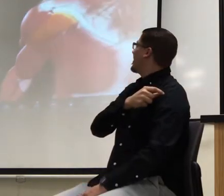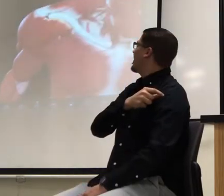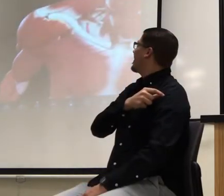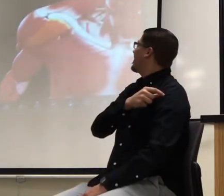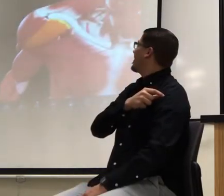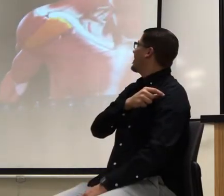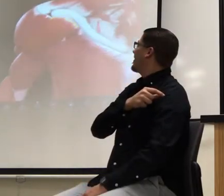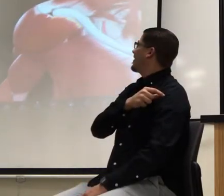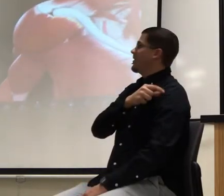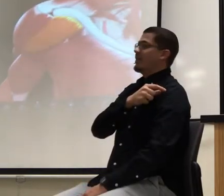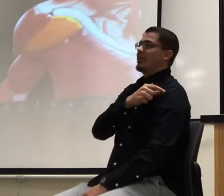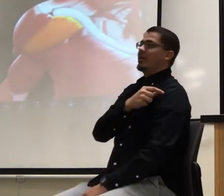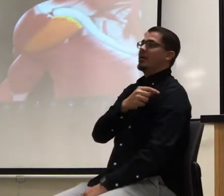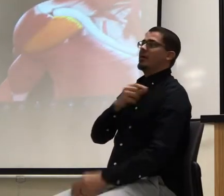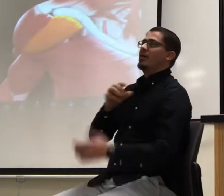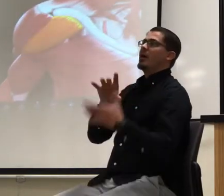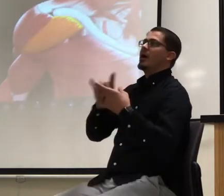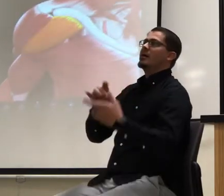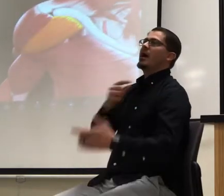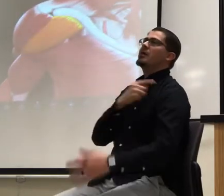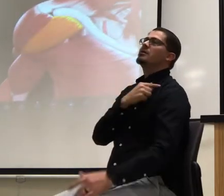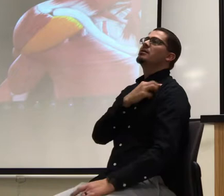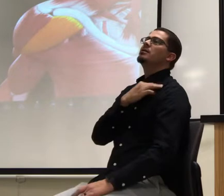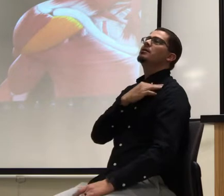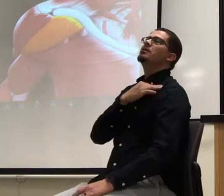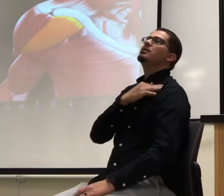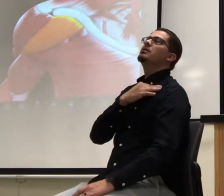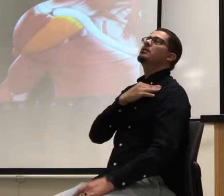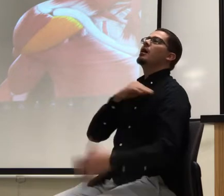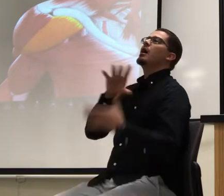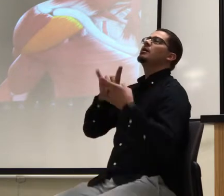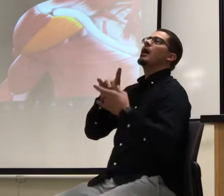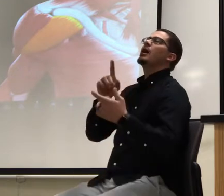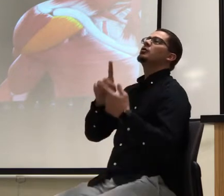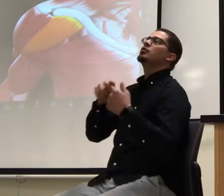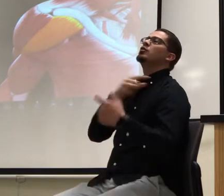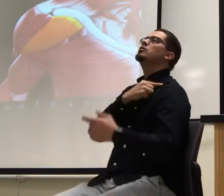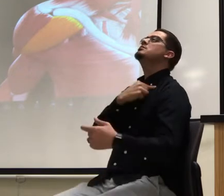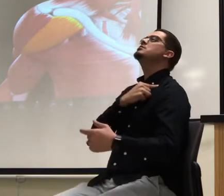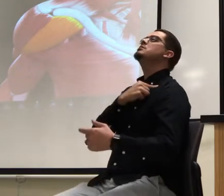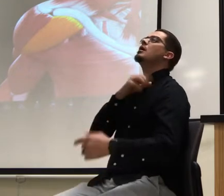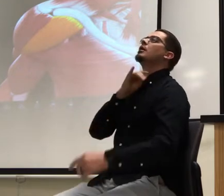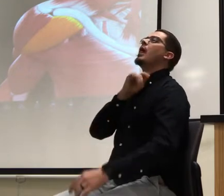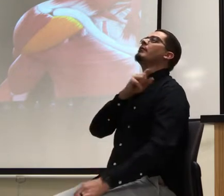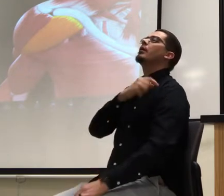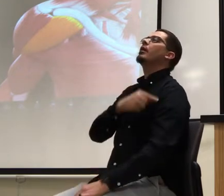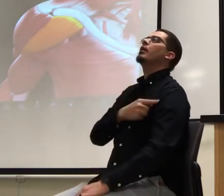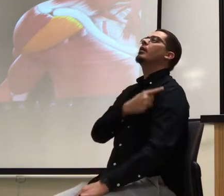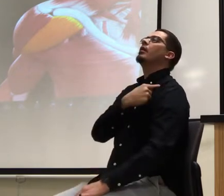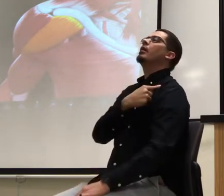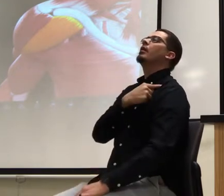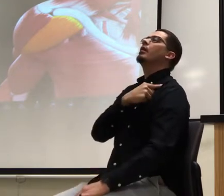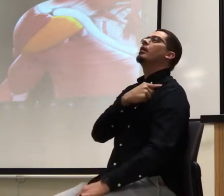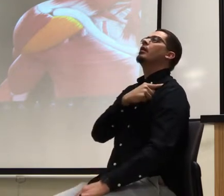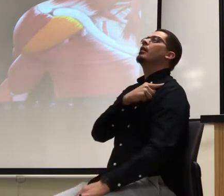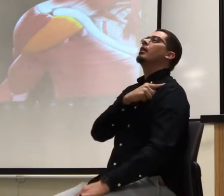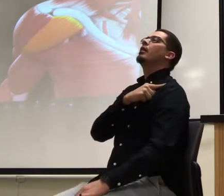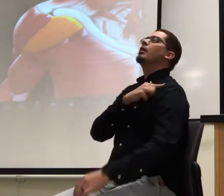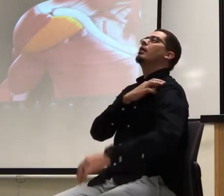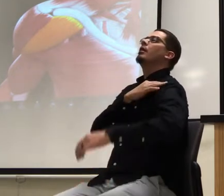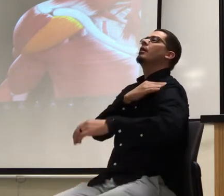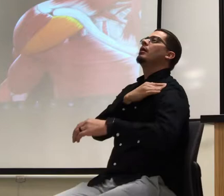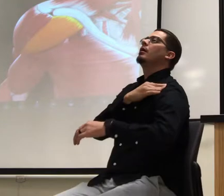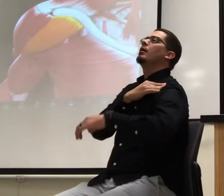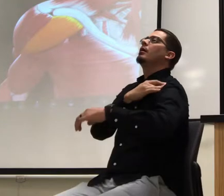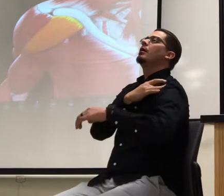well, I don't know if you can see it, I can see it, it's attached to the clavicle right there. That's the origin. So